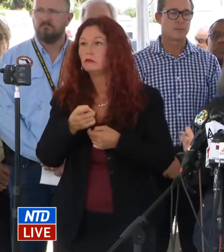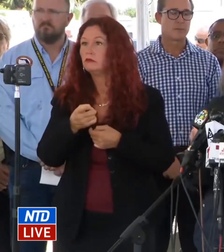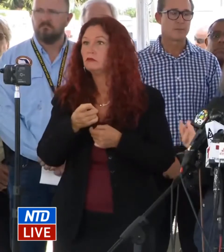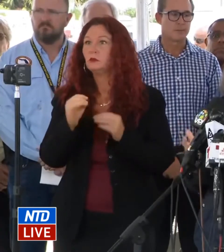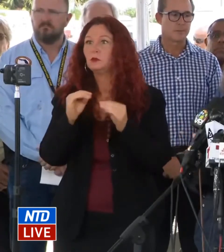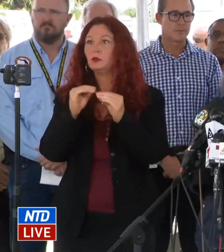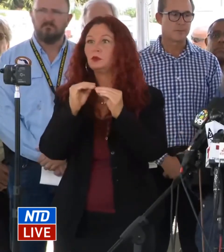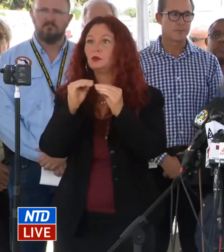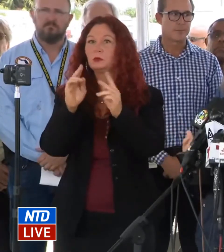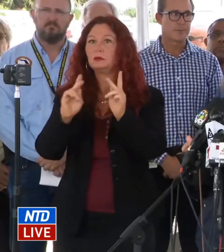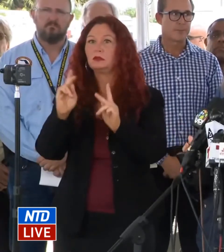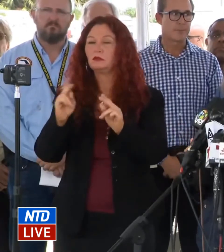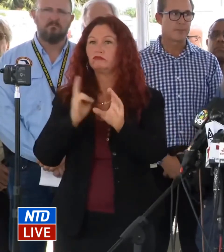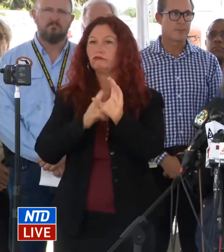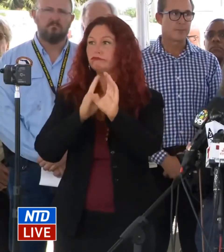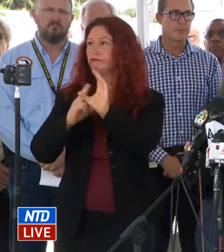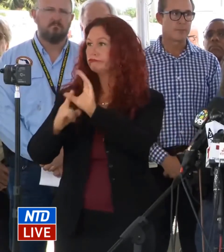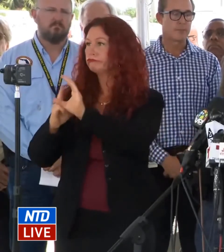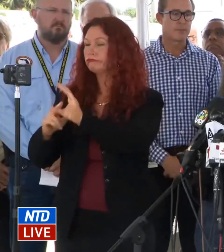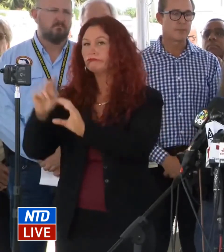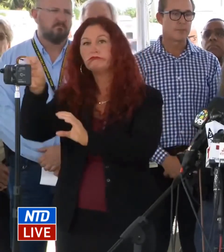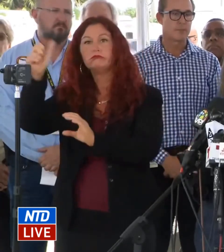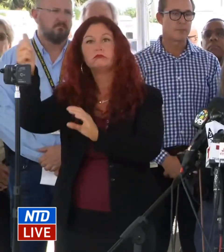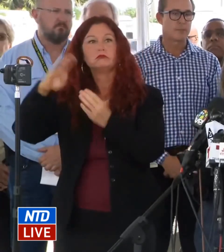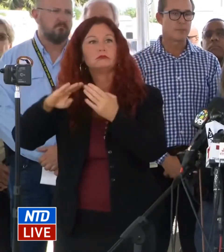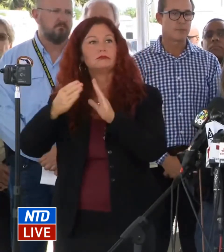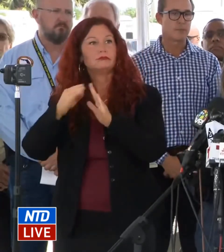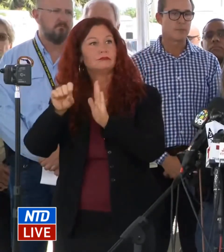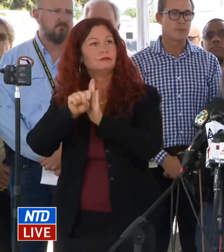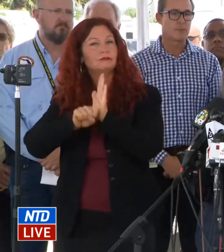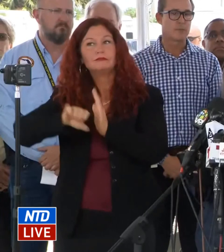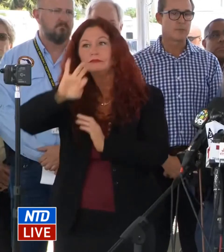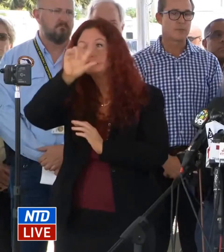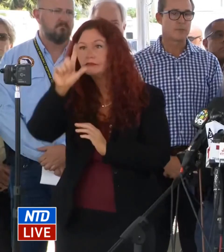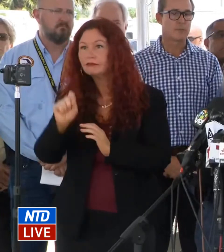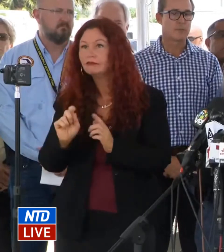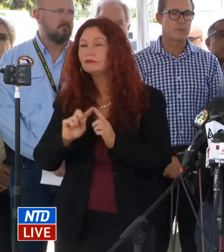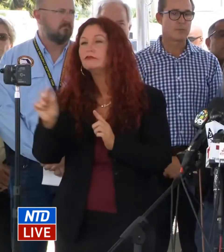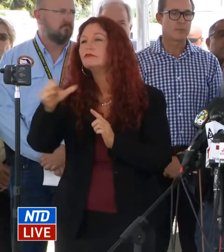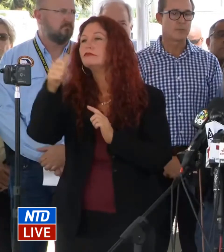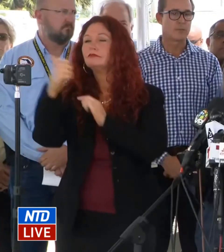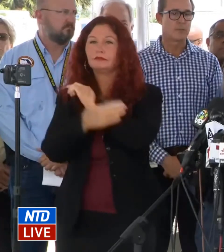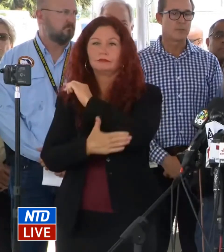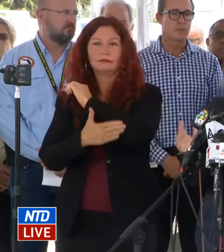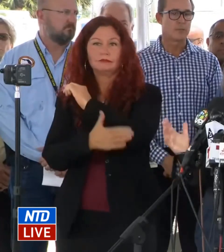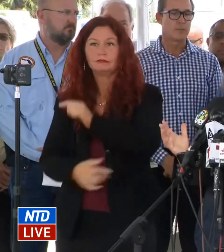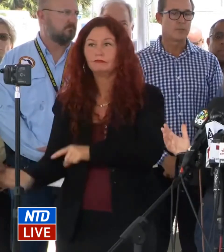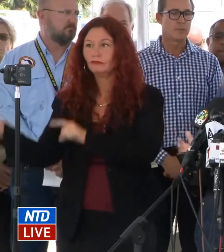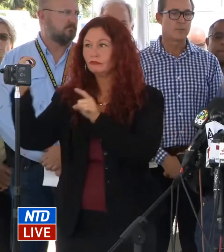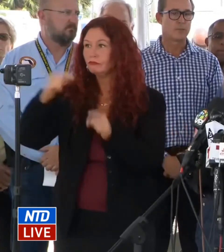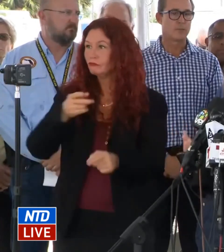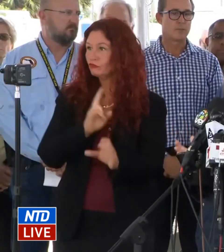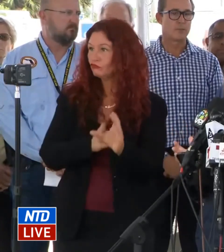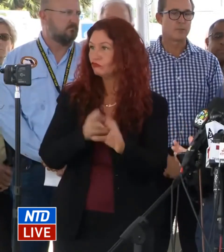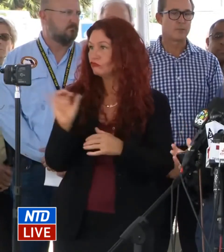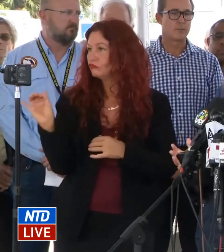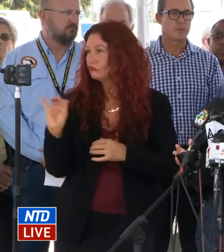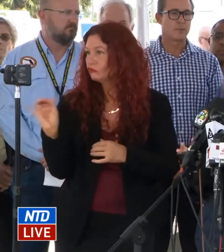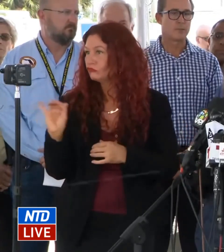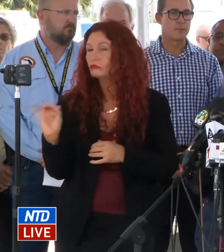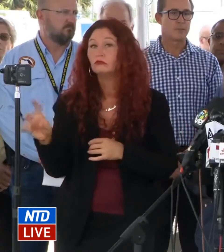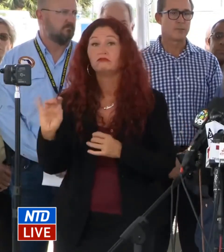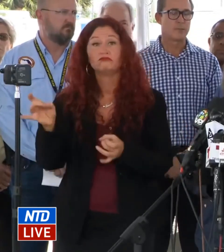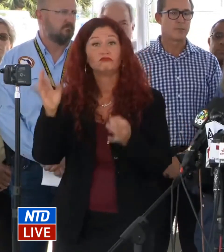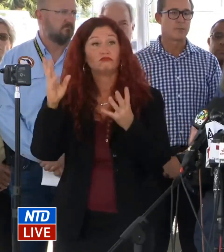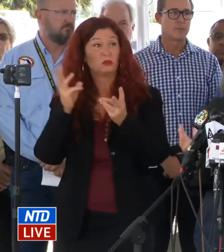augmented by teams from all over the state and all over the world. They are working throughout inclement